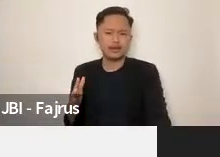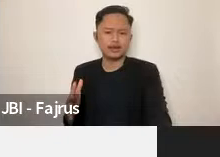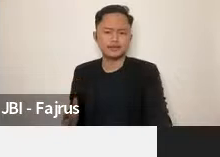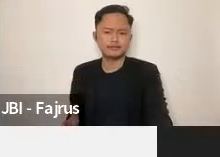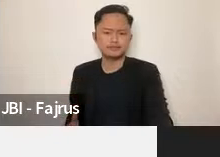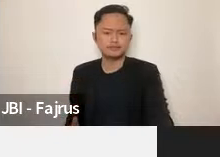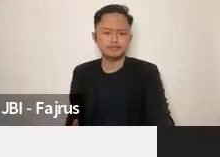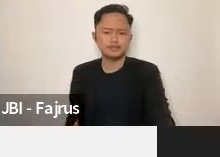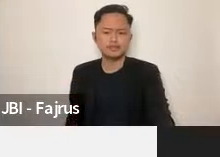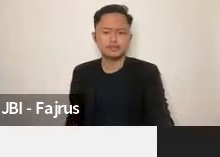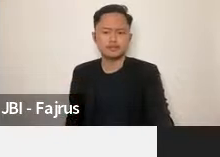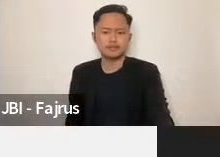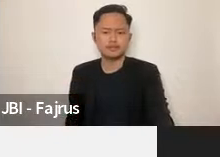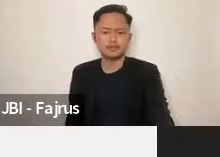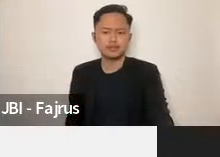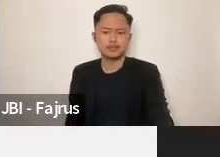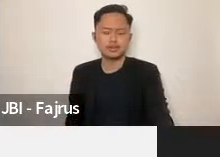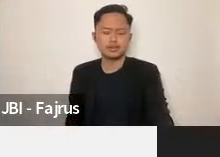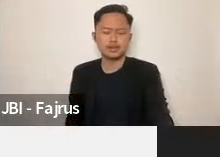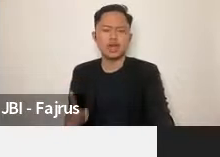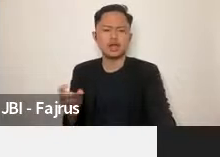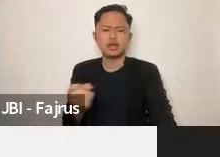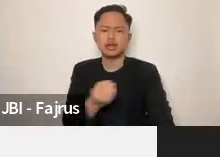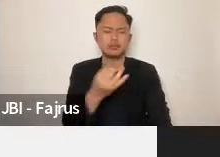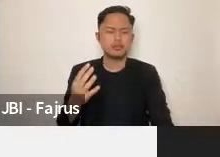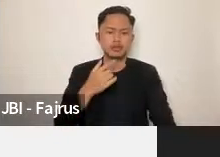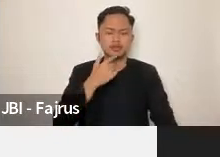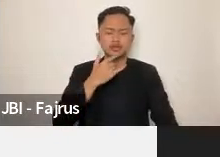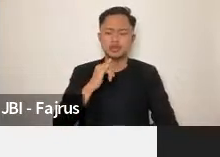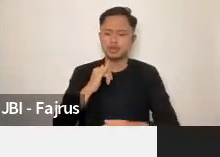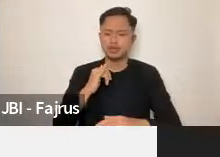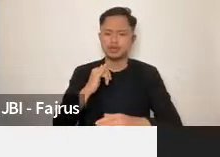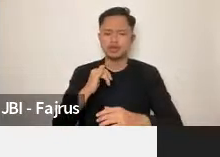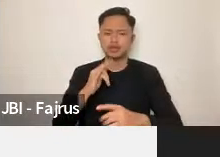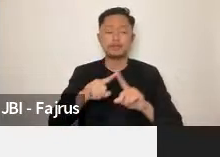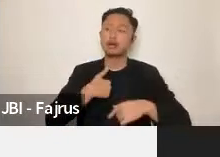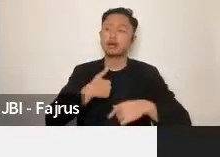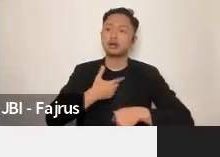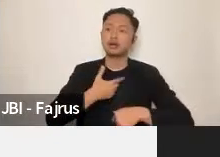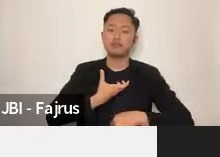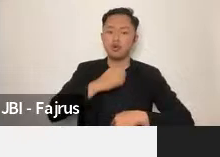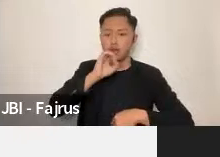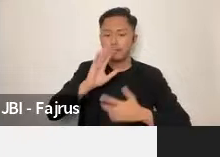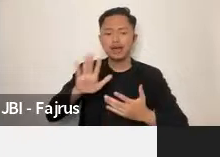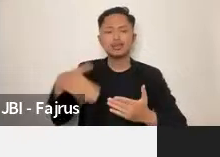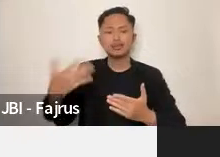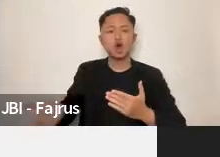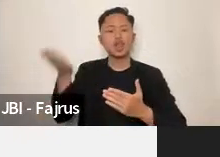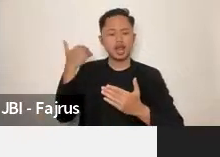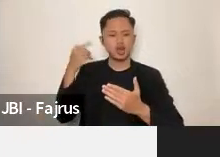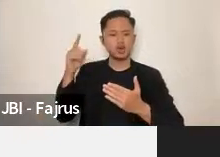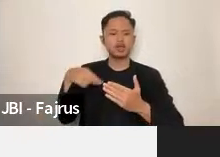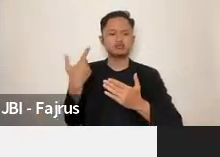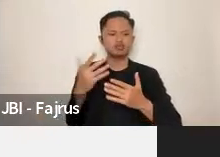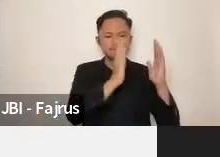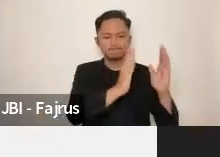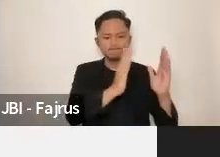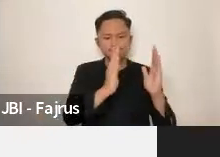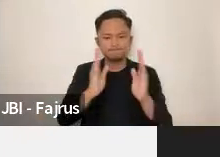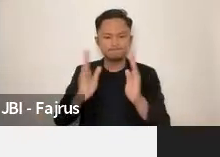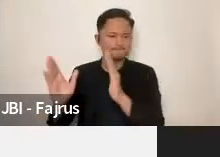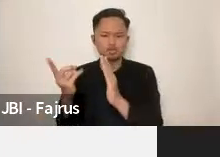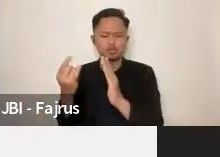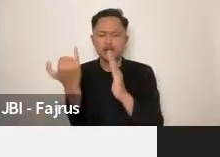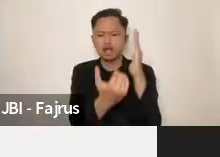6 different phenomena, as you can see there. What I would say is, from last year, we have a category on other FOA restrictions,